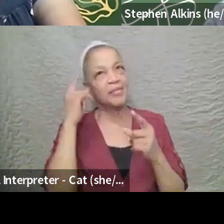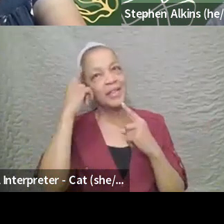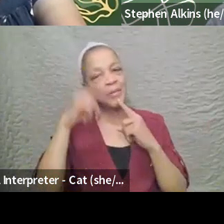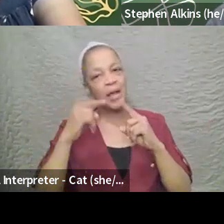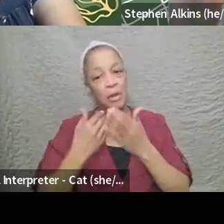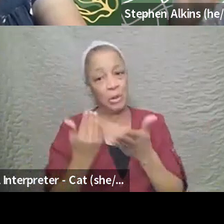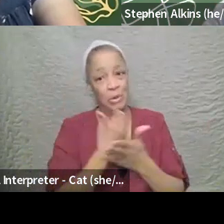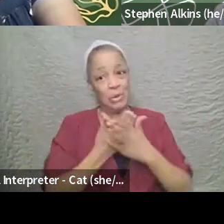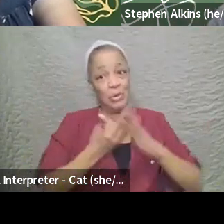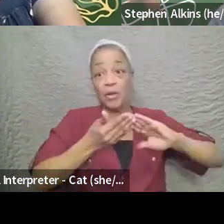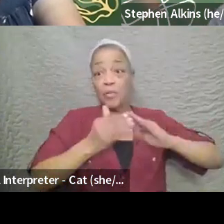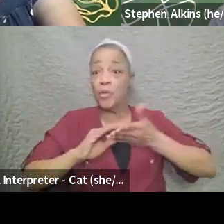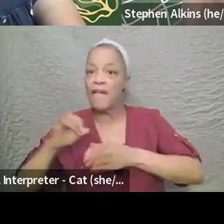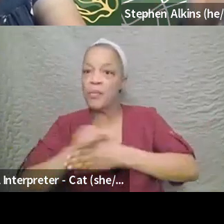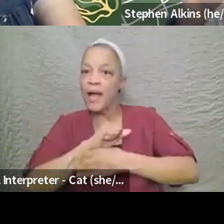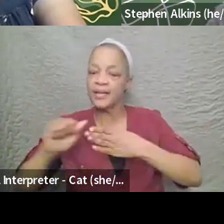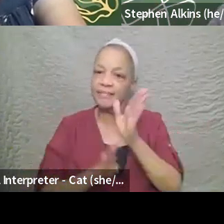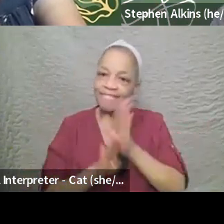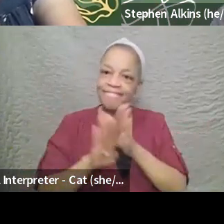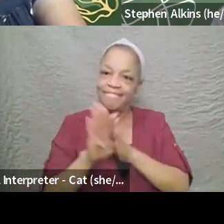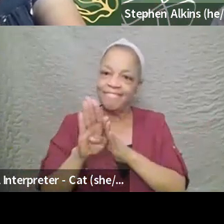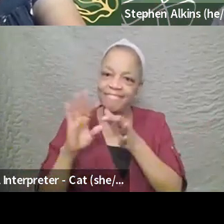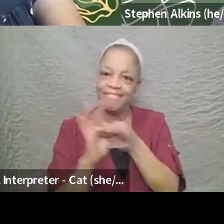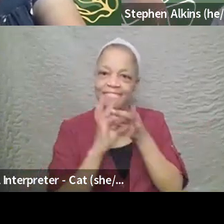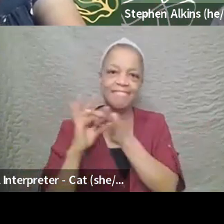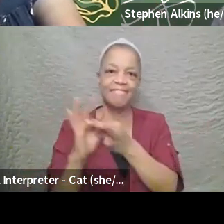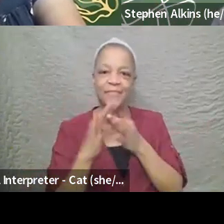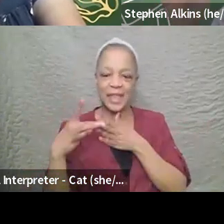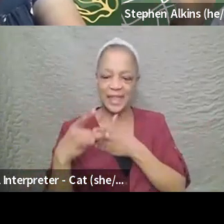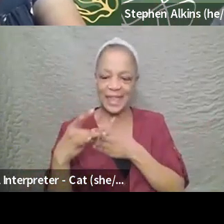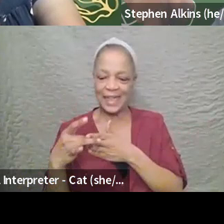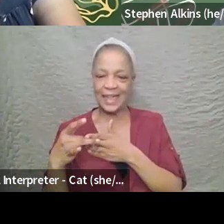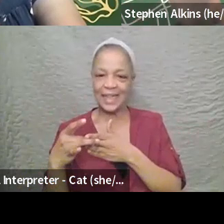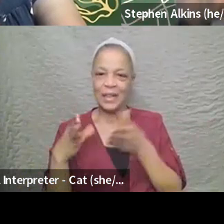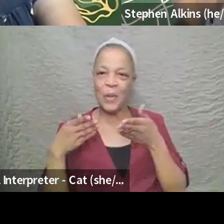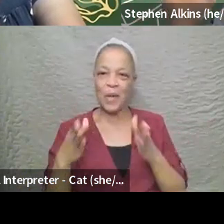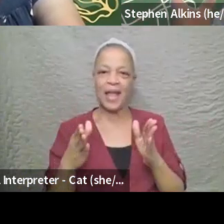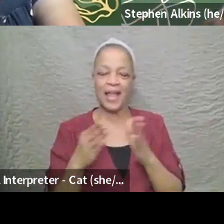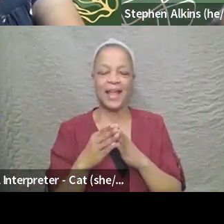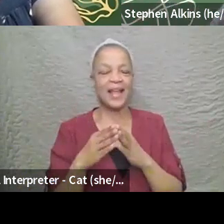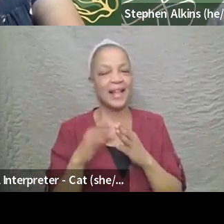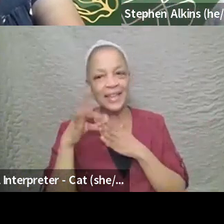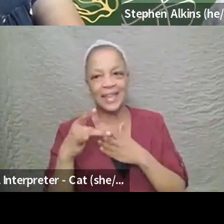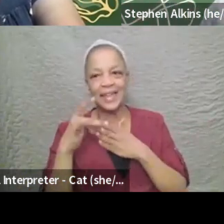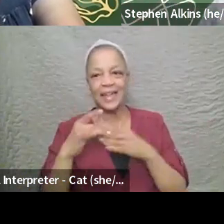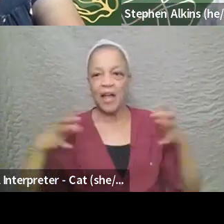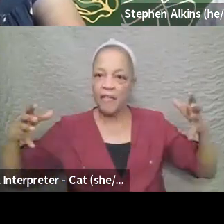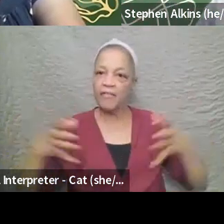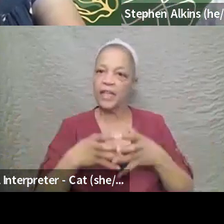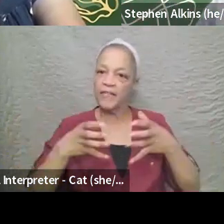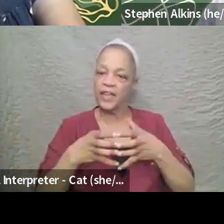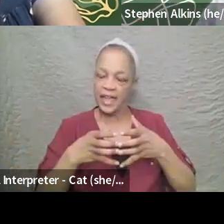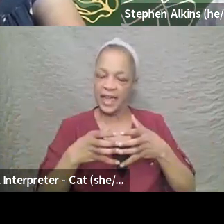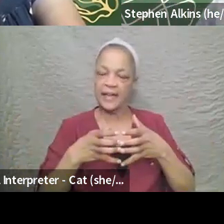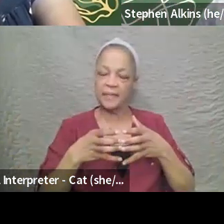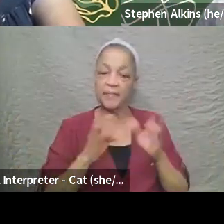new community of practice, developing that, leading the way or the charge of convening one